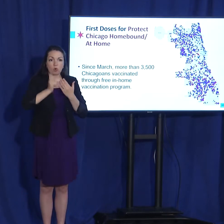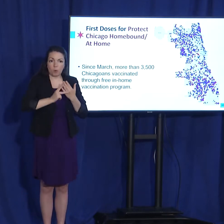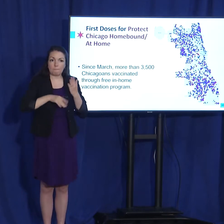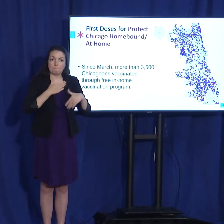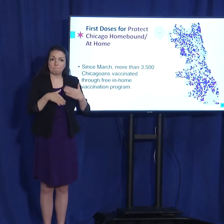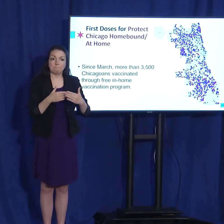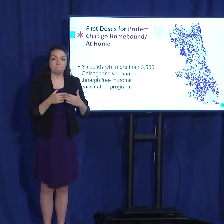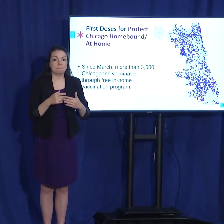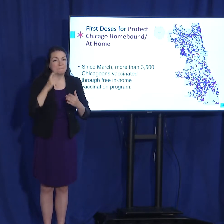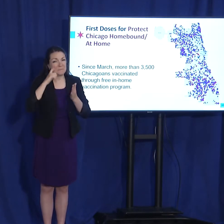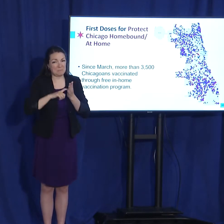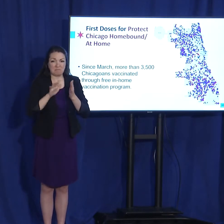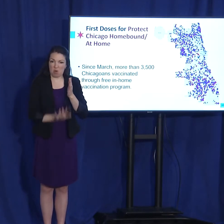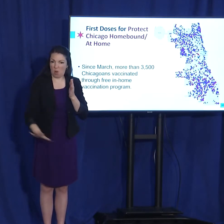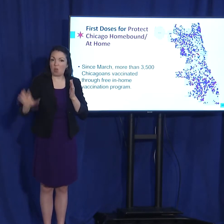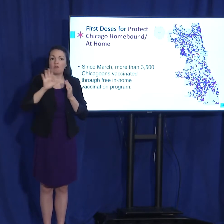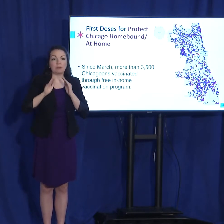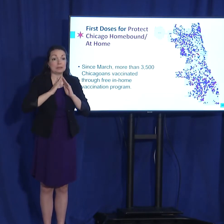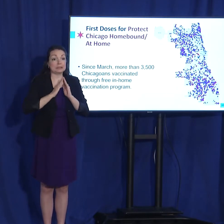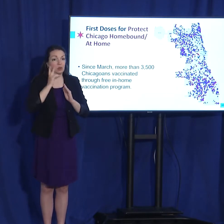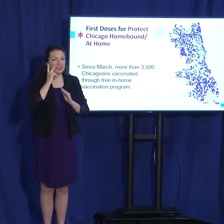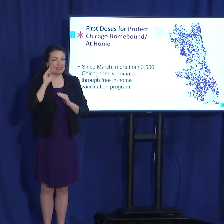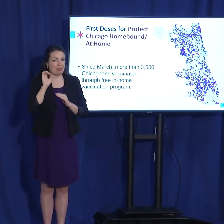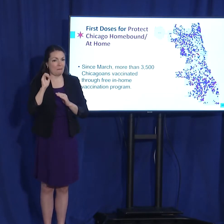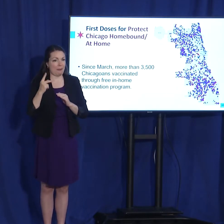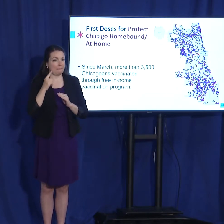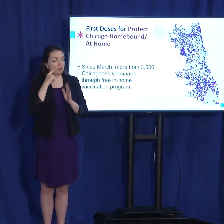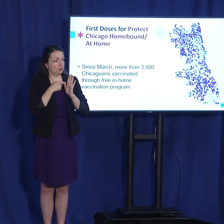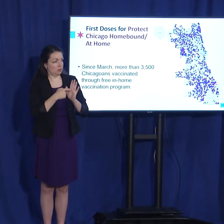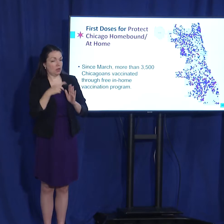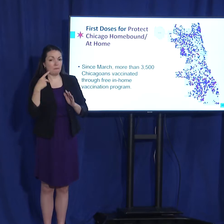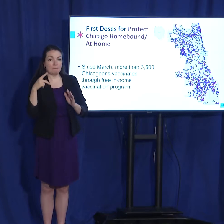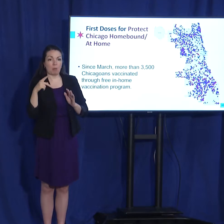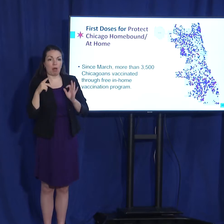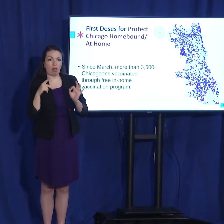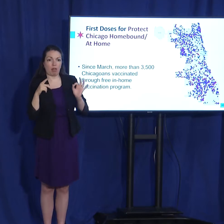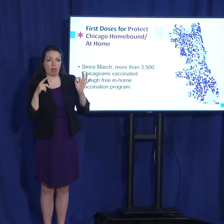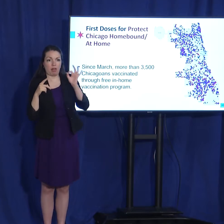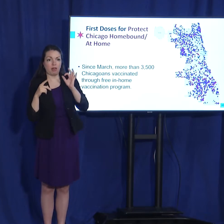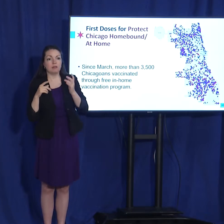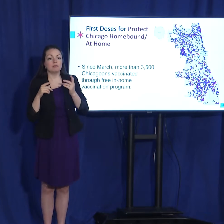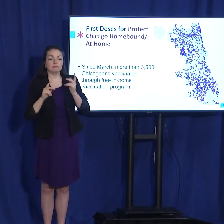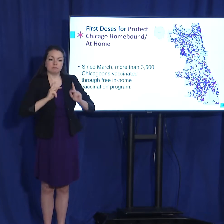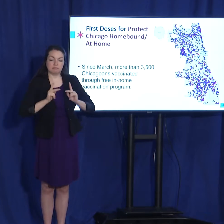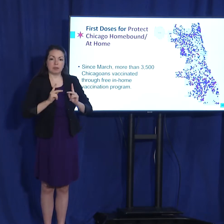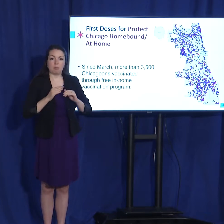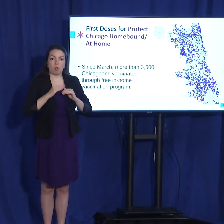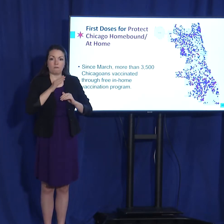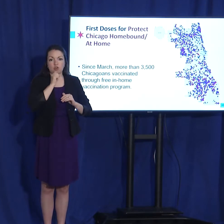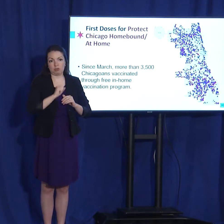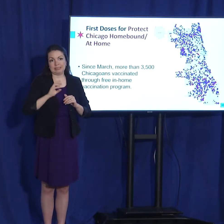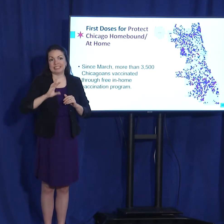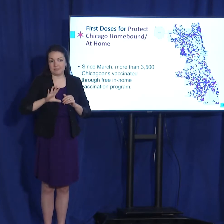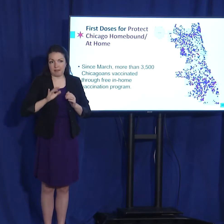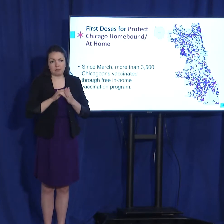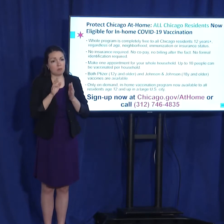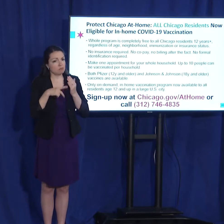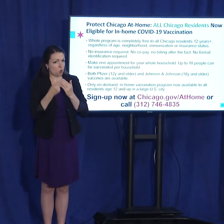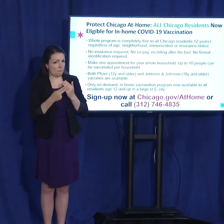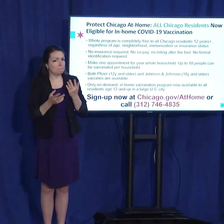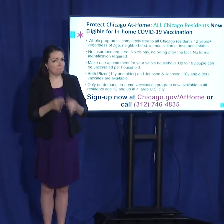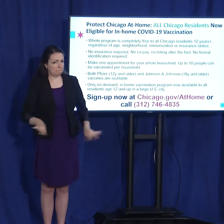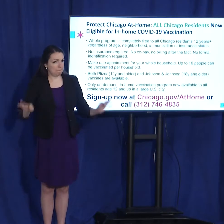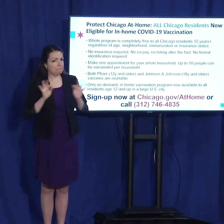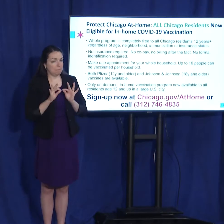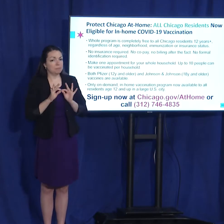throughout the whole city. The purple dots and the red dots, those are people who were over 65, and this has been an important program. So we're